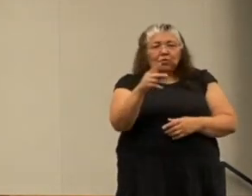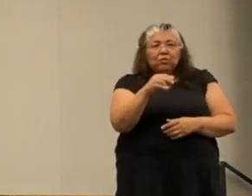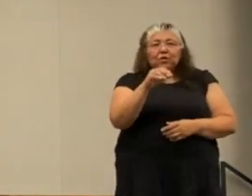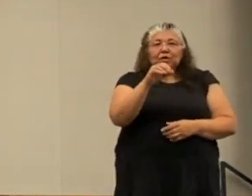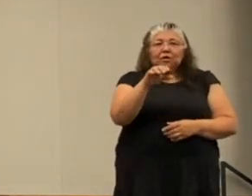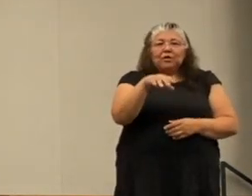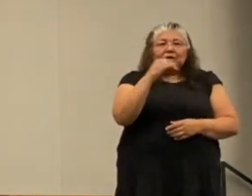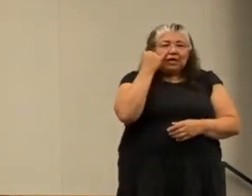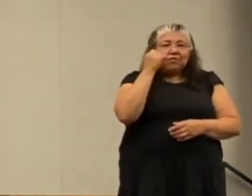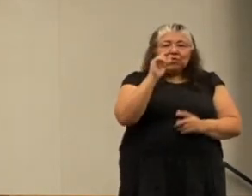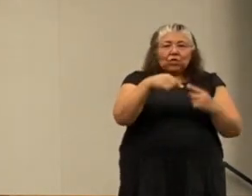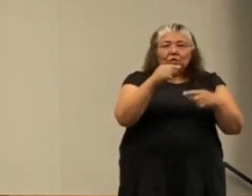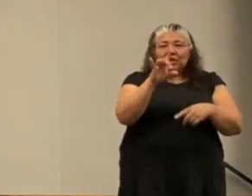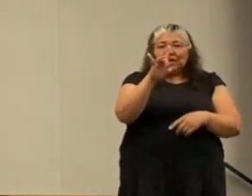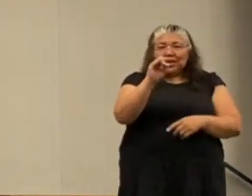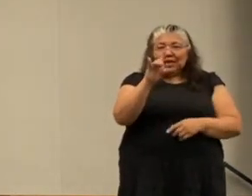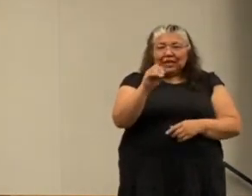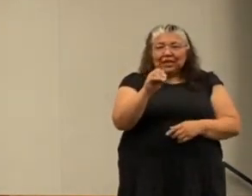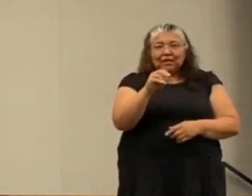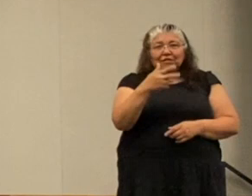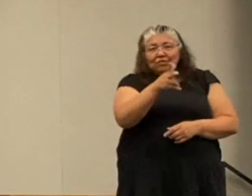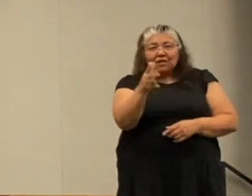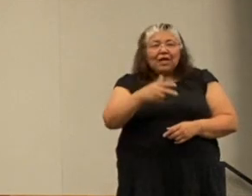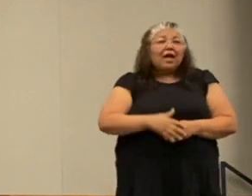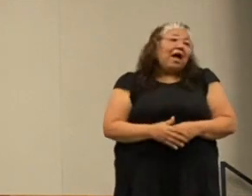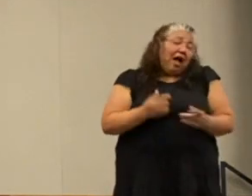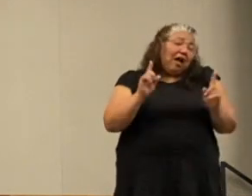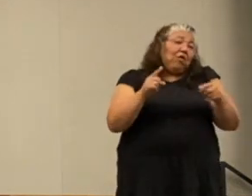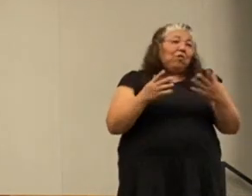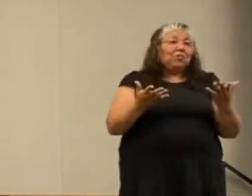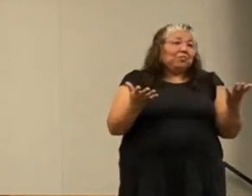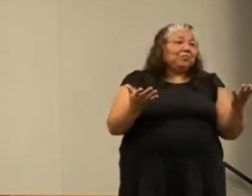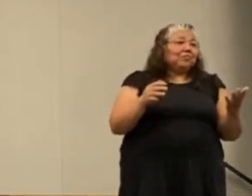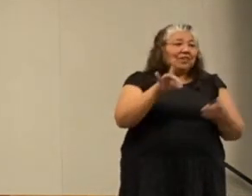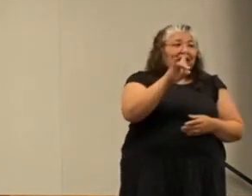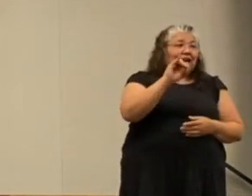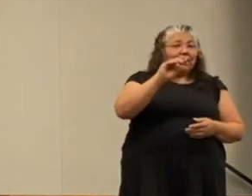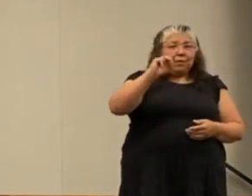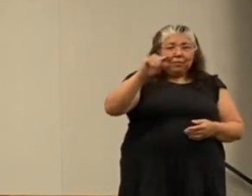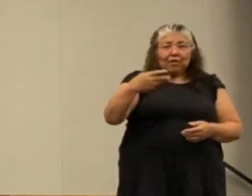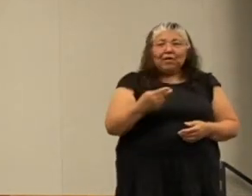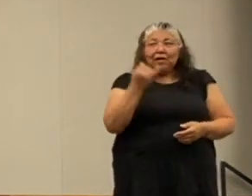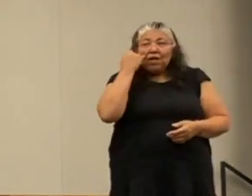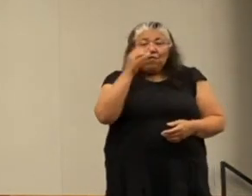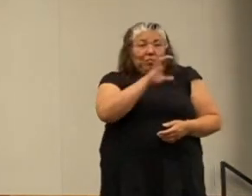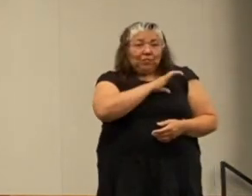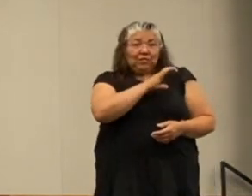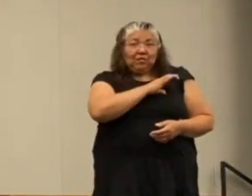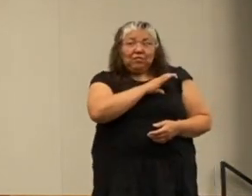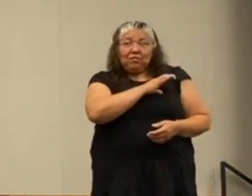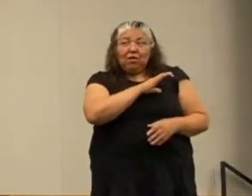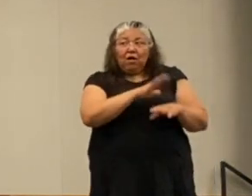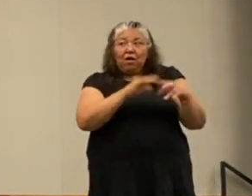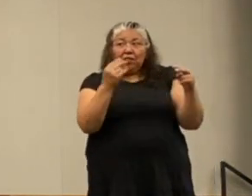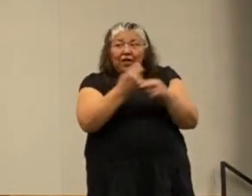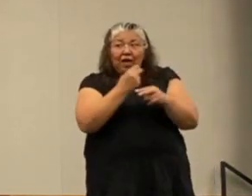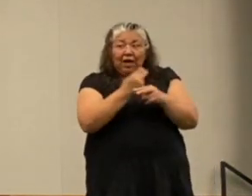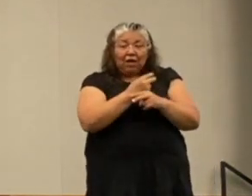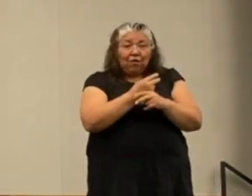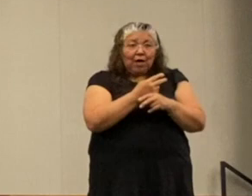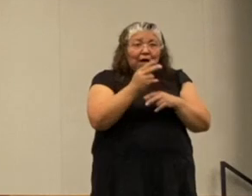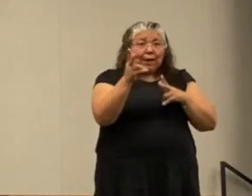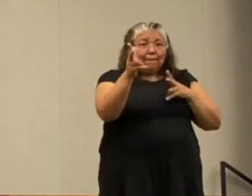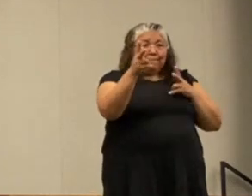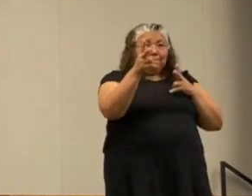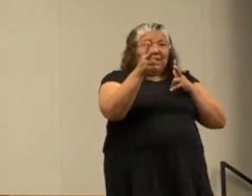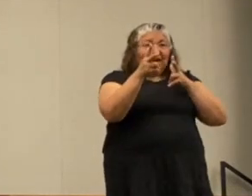How do I know? Because that's as fast as I go, as I go 80 miles an hour, okay? If a police officer on the highway passes